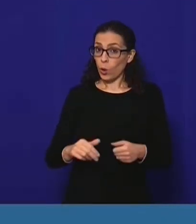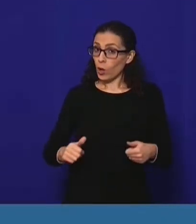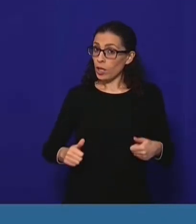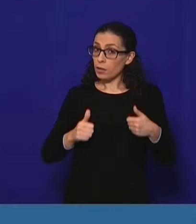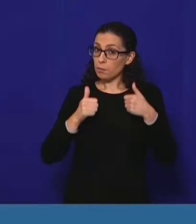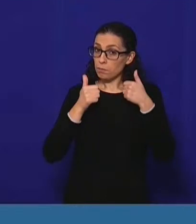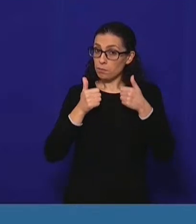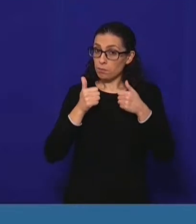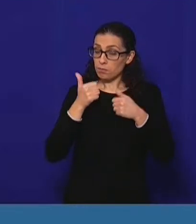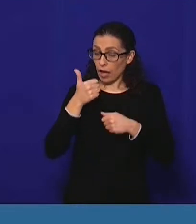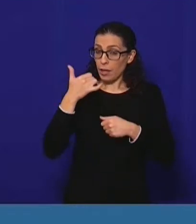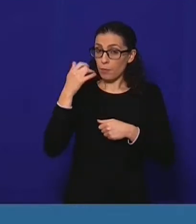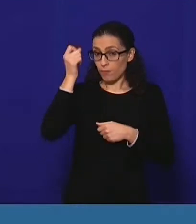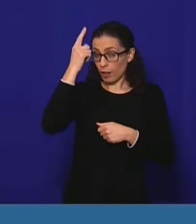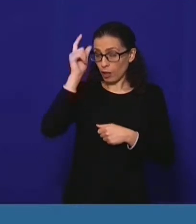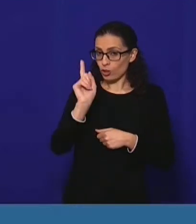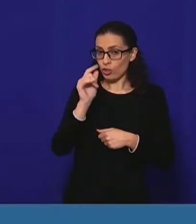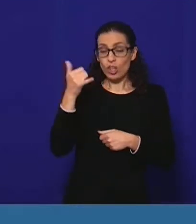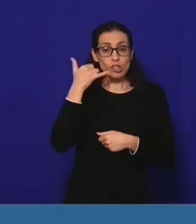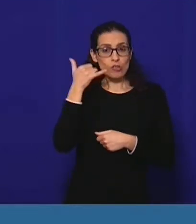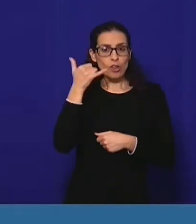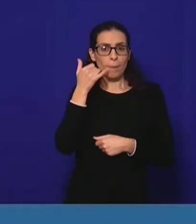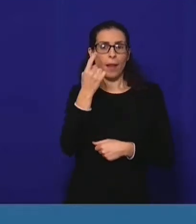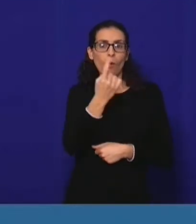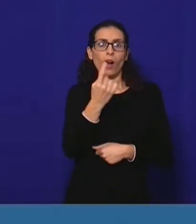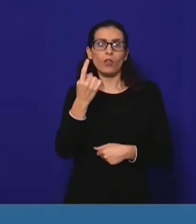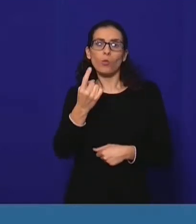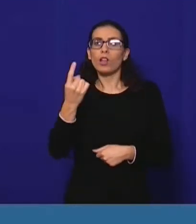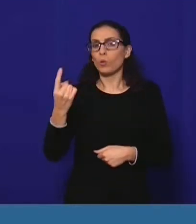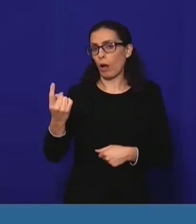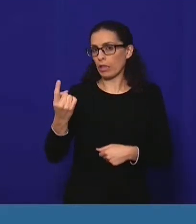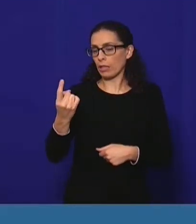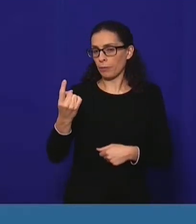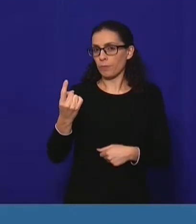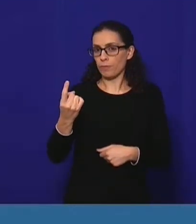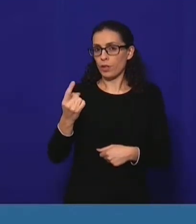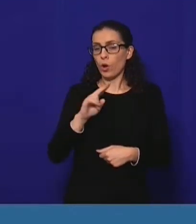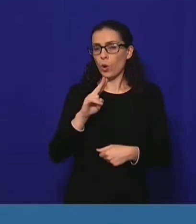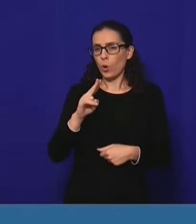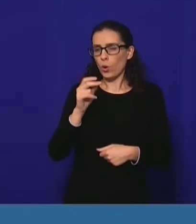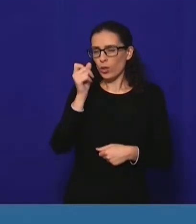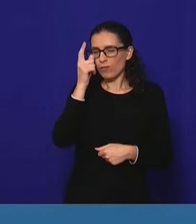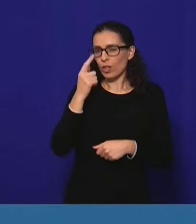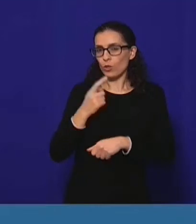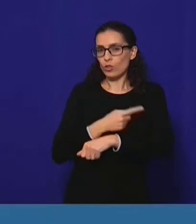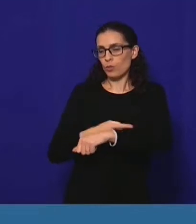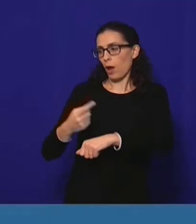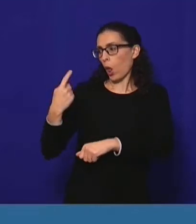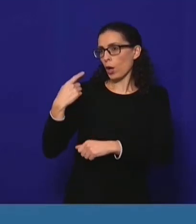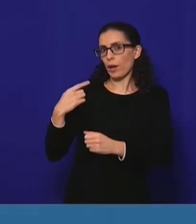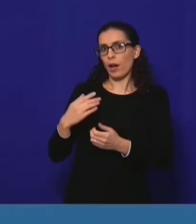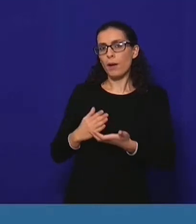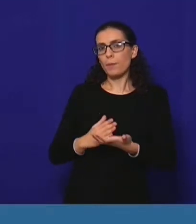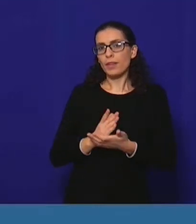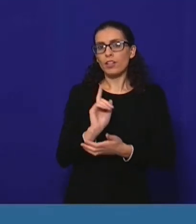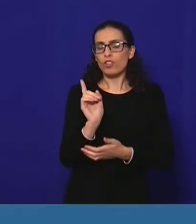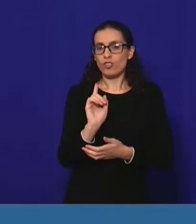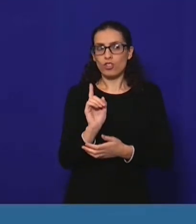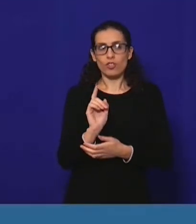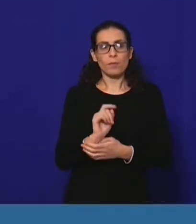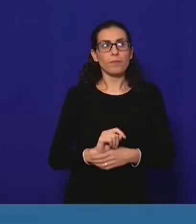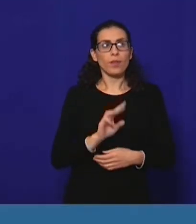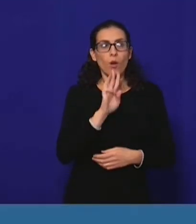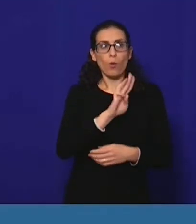ċemplu l-111 ħalli aħna nistgħu nibbukjawlkom it-test. Però wkoll fakkarkom il-ġimgħa l-oħra wkoll launchjajna dan is-sit